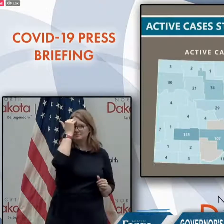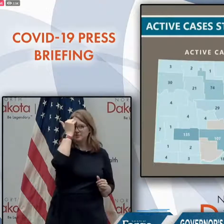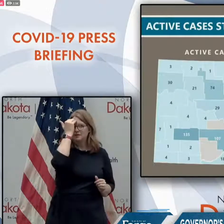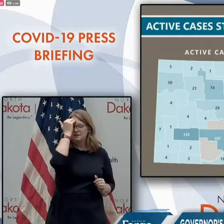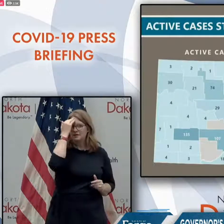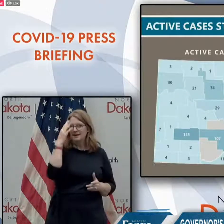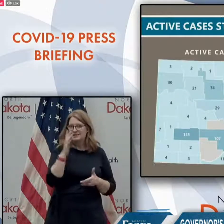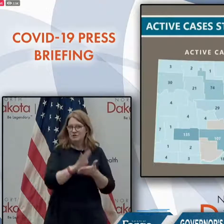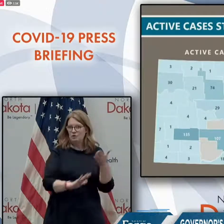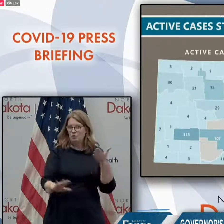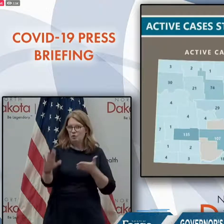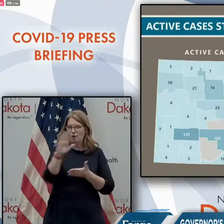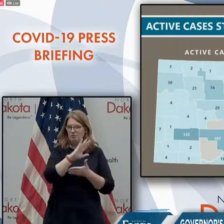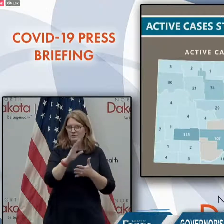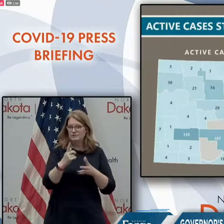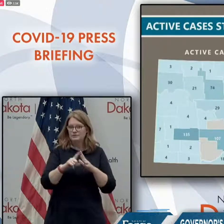season.